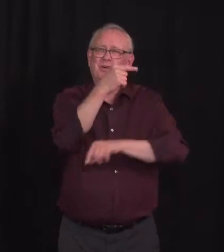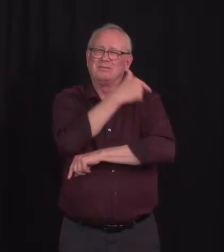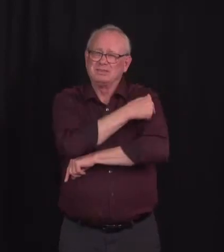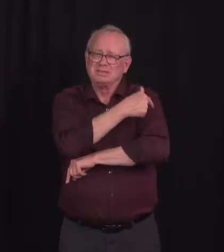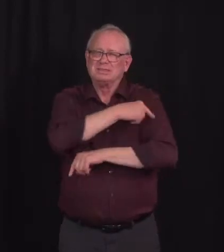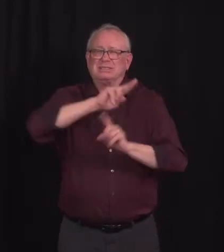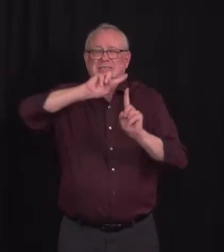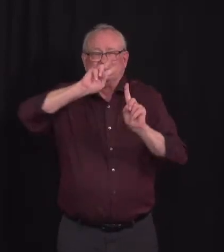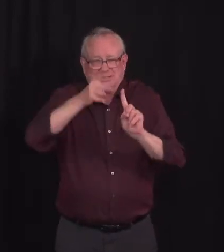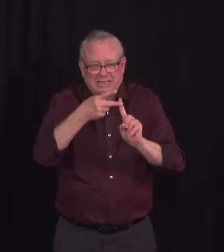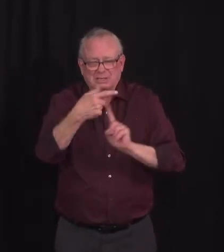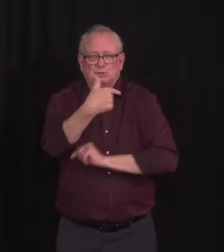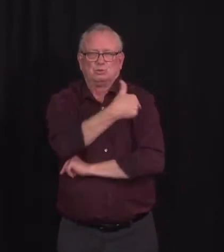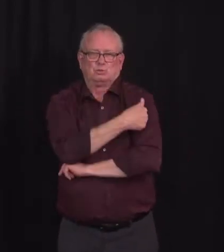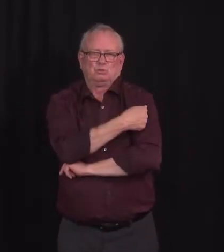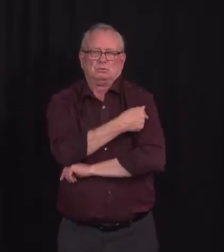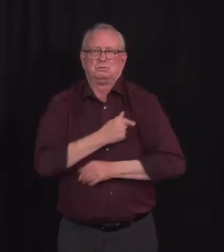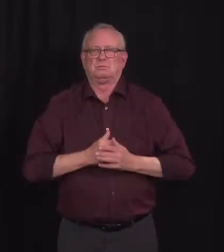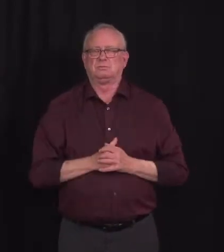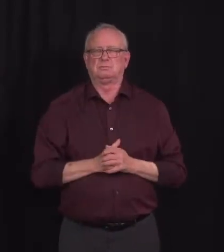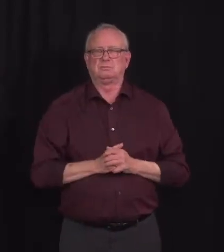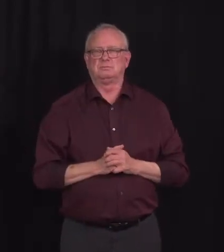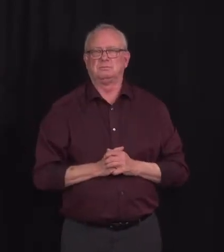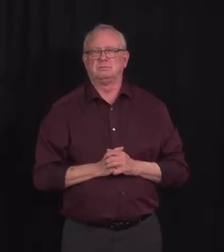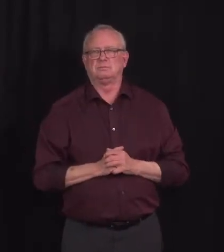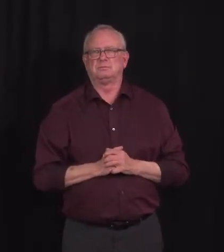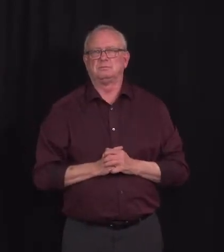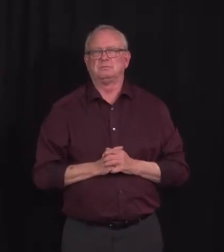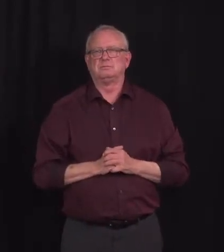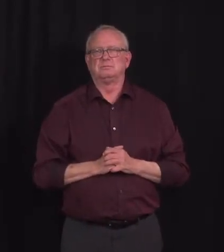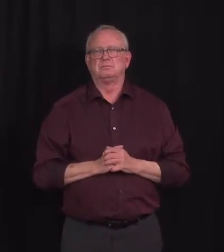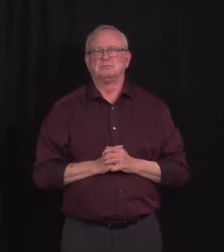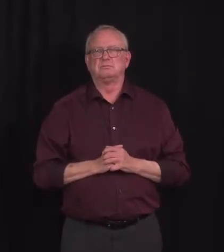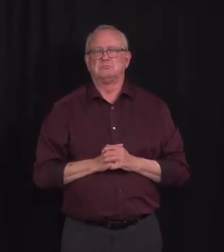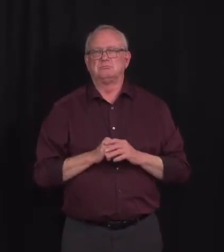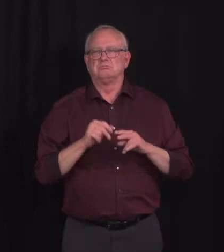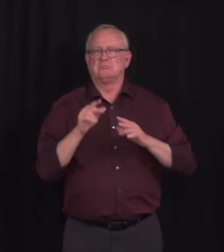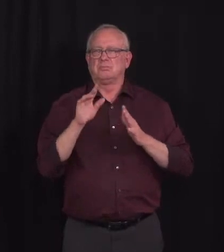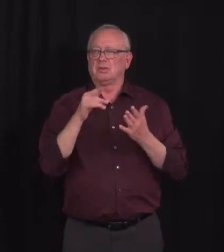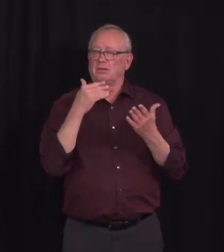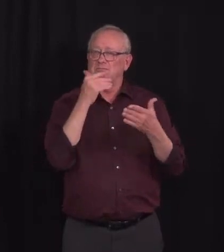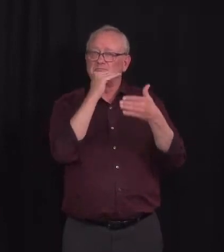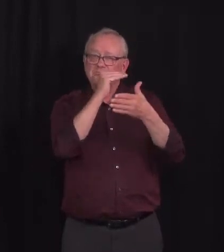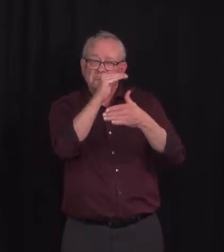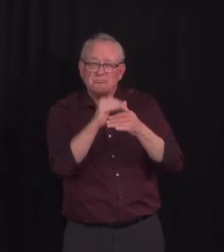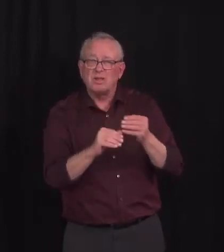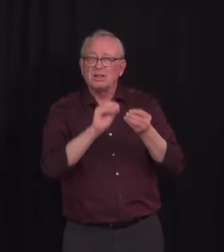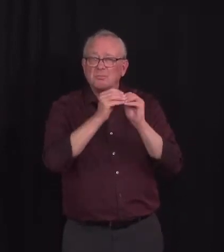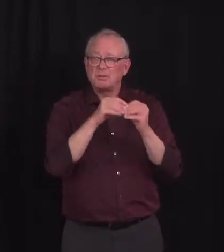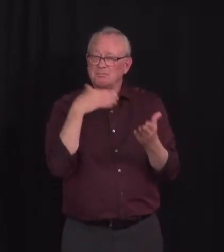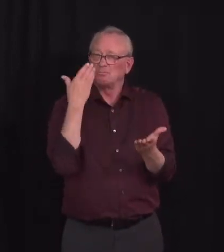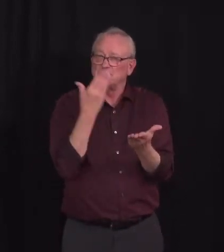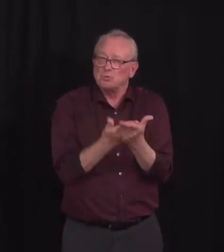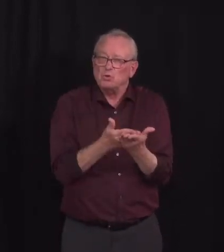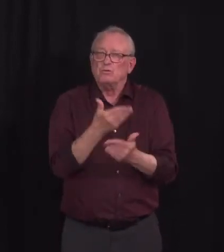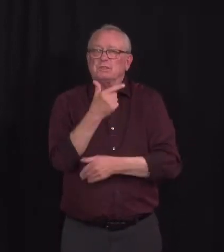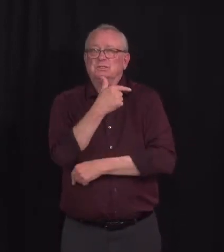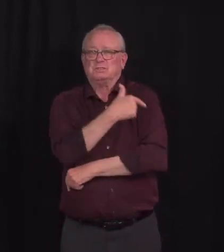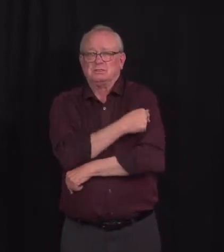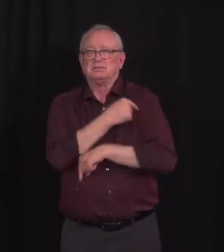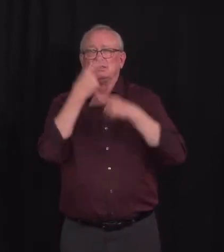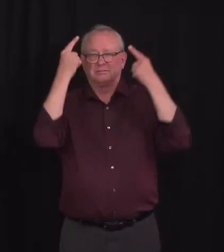can. The evidence is clear. Vaccines work, and they save lives. By getting